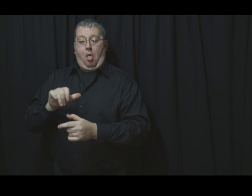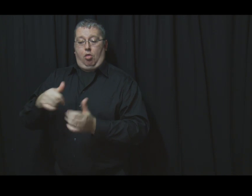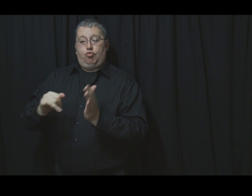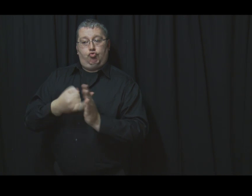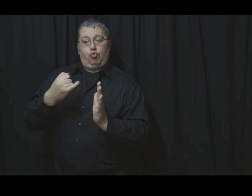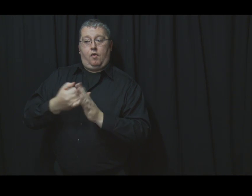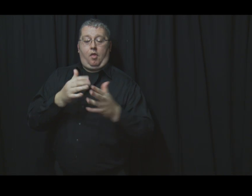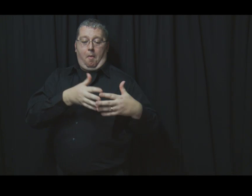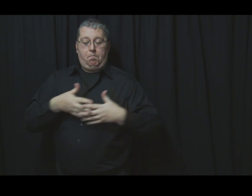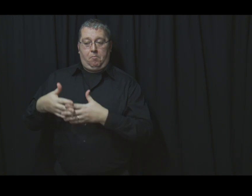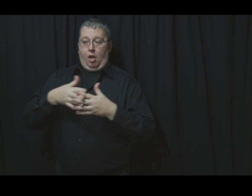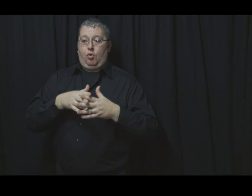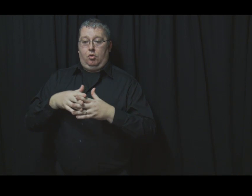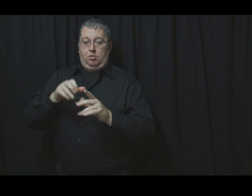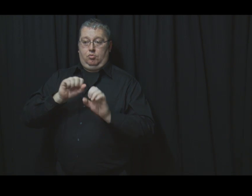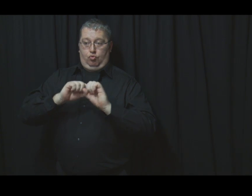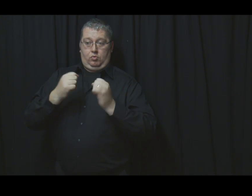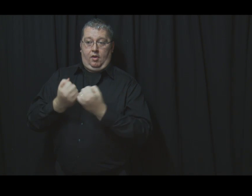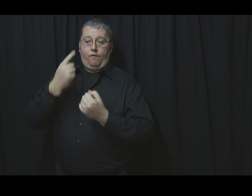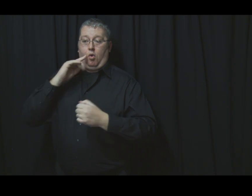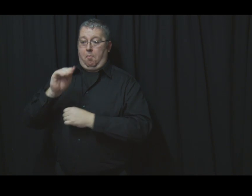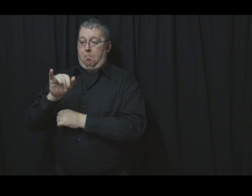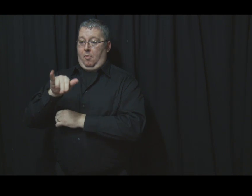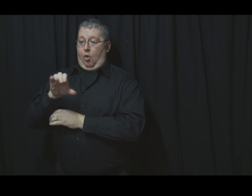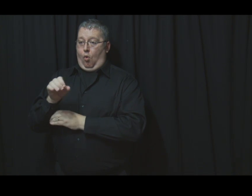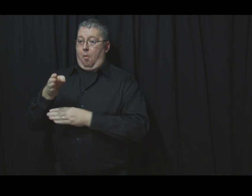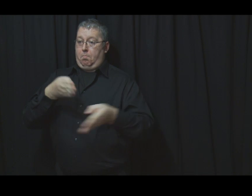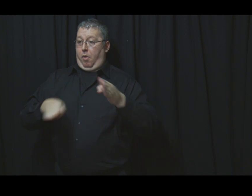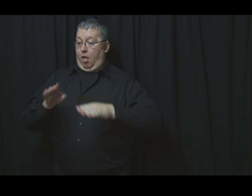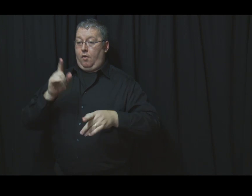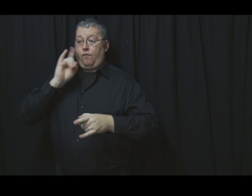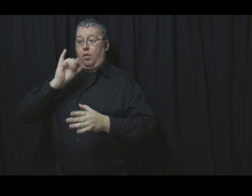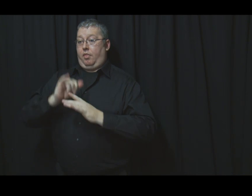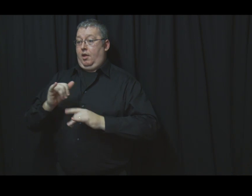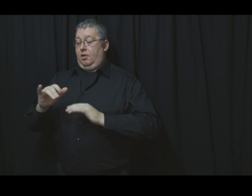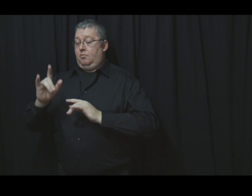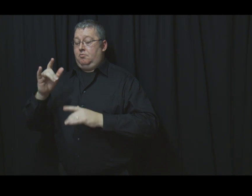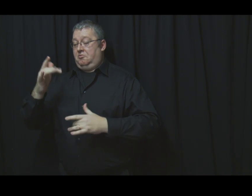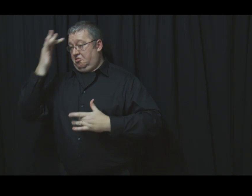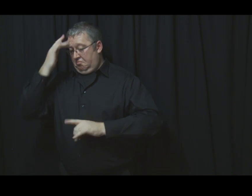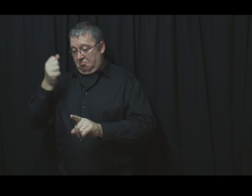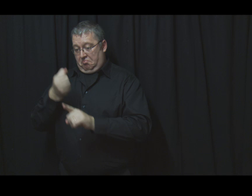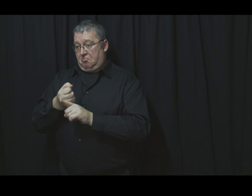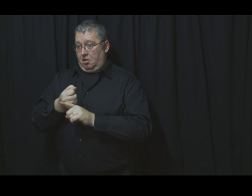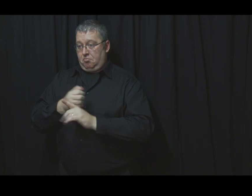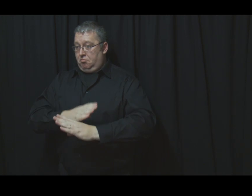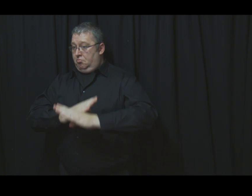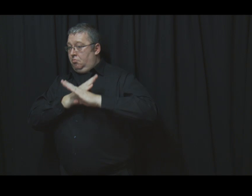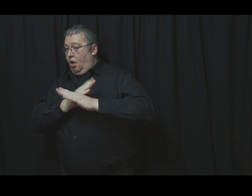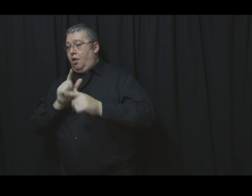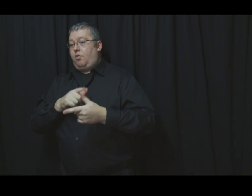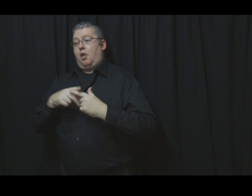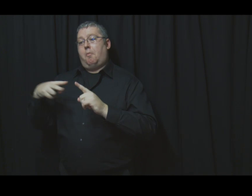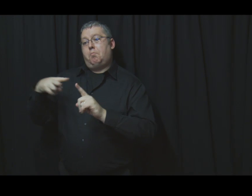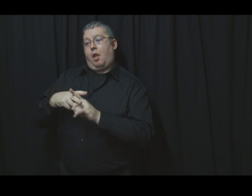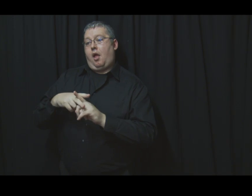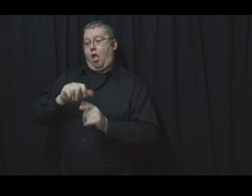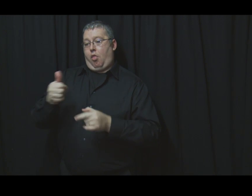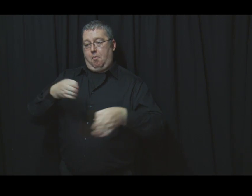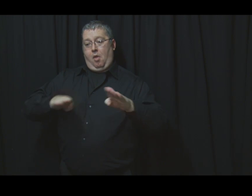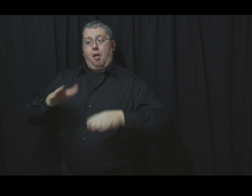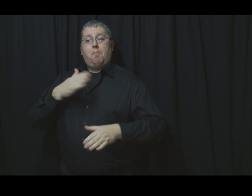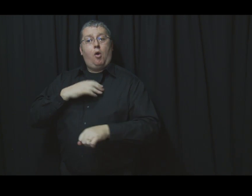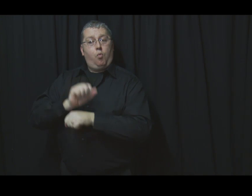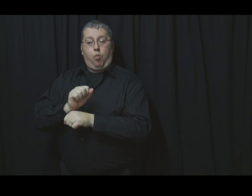for Microbiology, including infection immunity and applied environmental microbiology, as well as several others. My work has